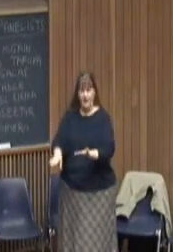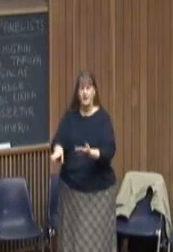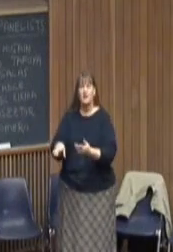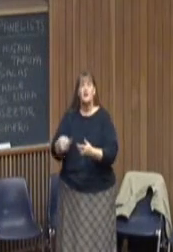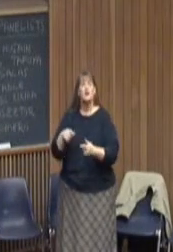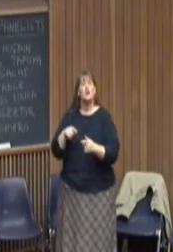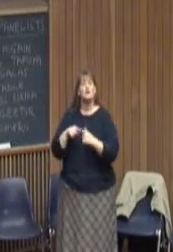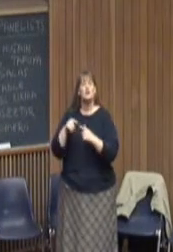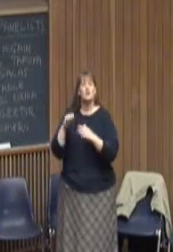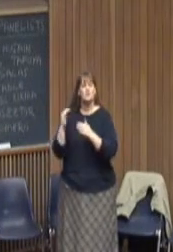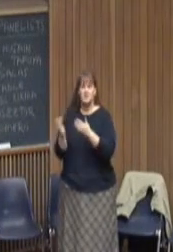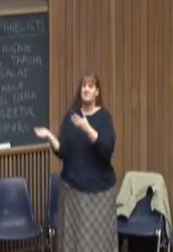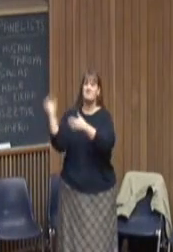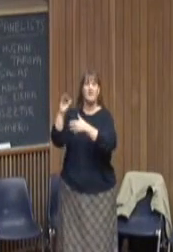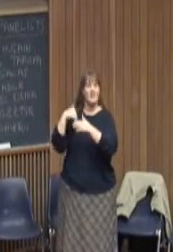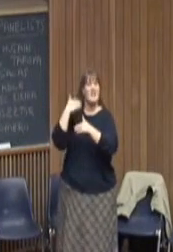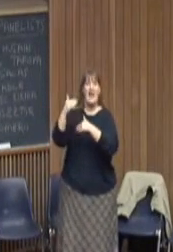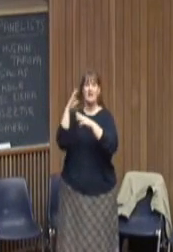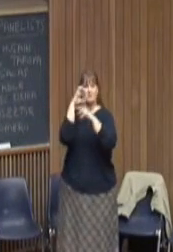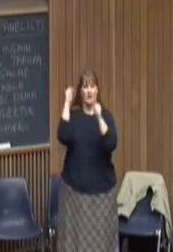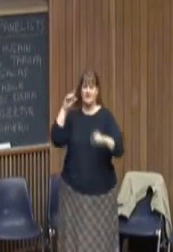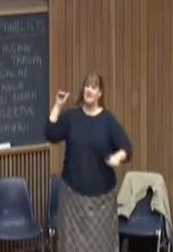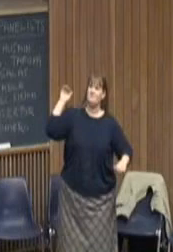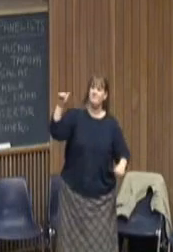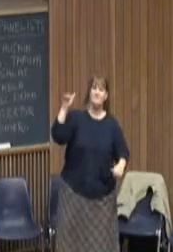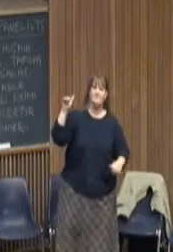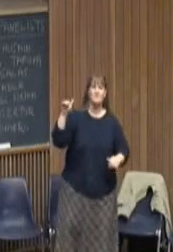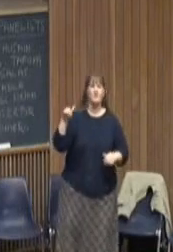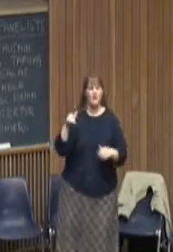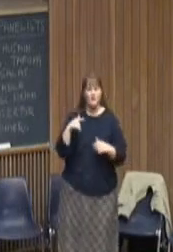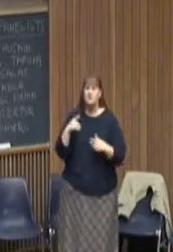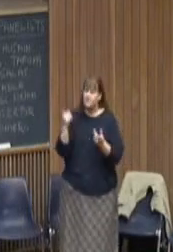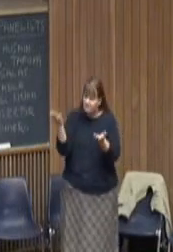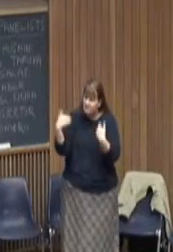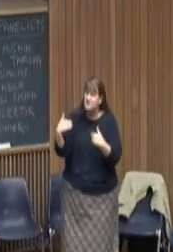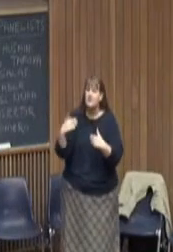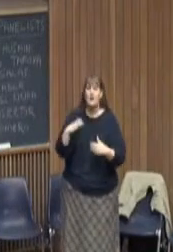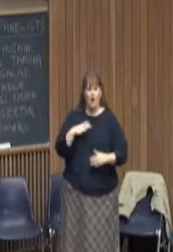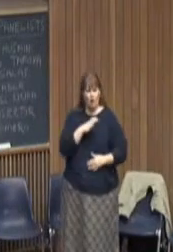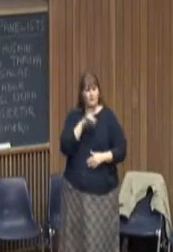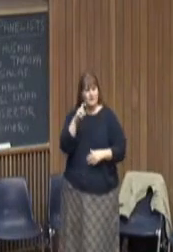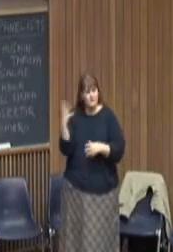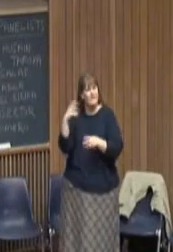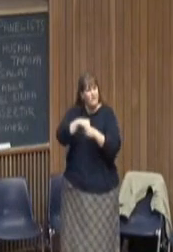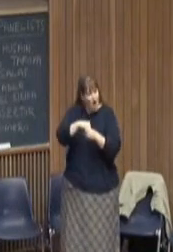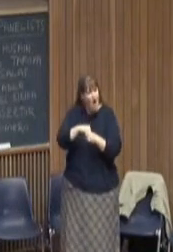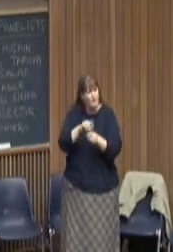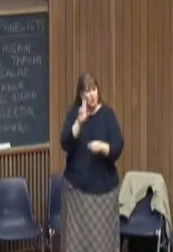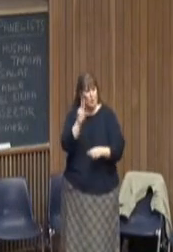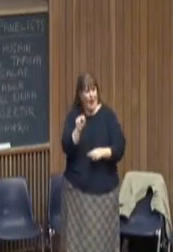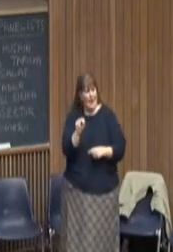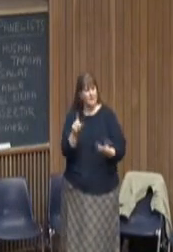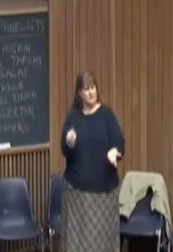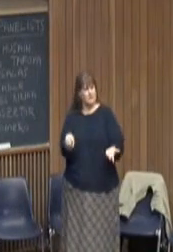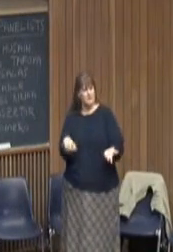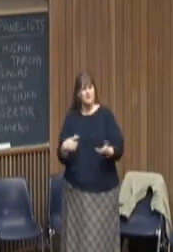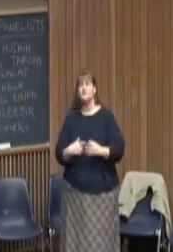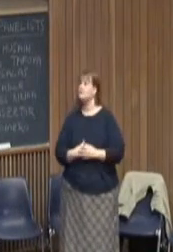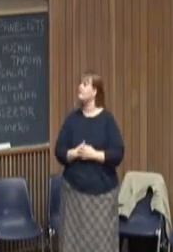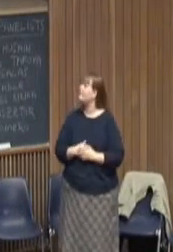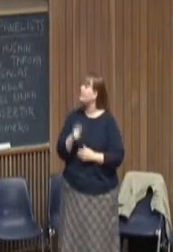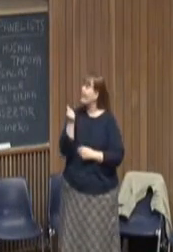president and to the Congress to get the United States involved in the United Nations. And in